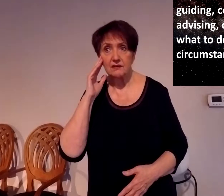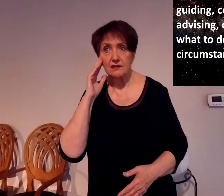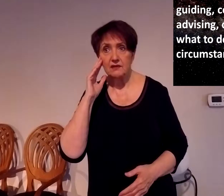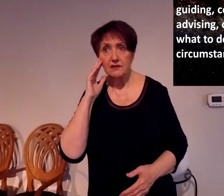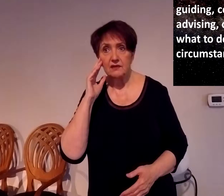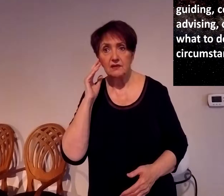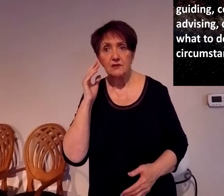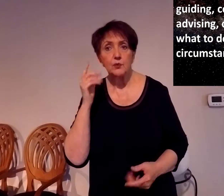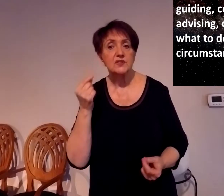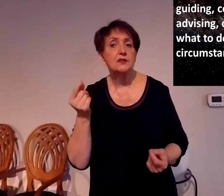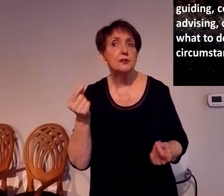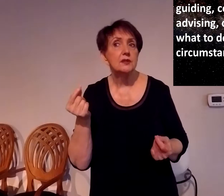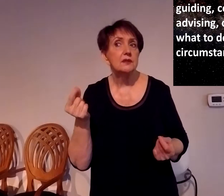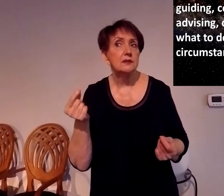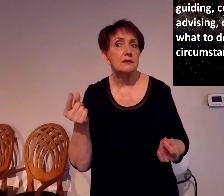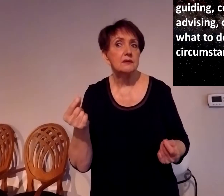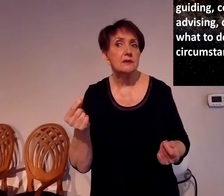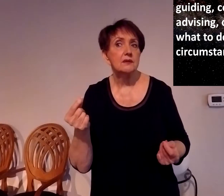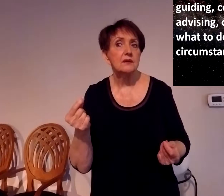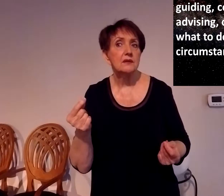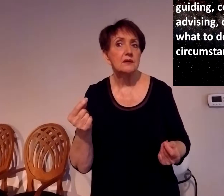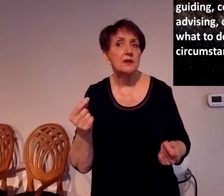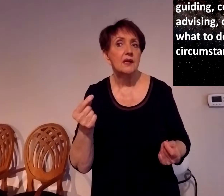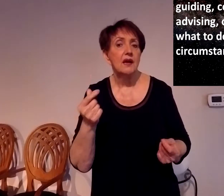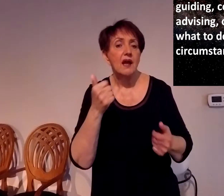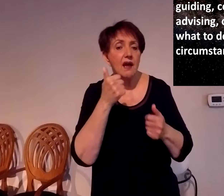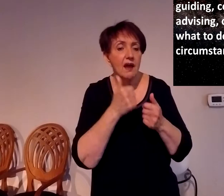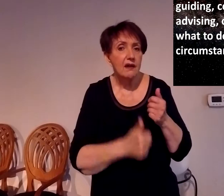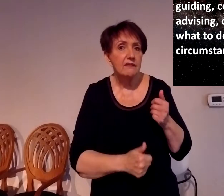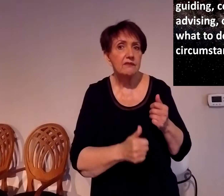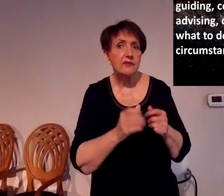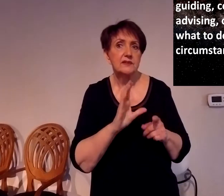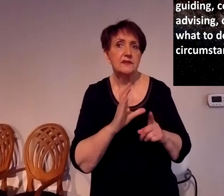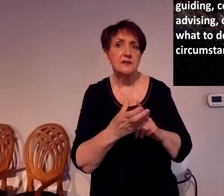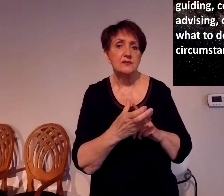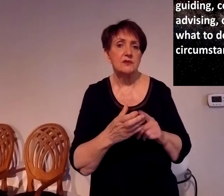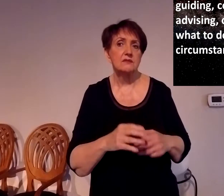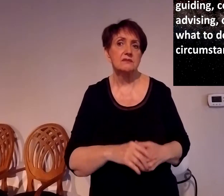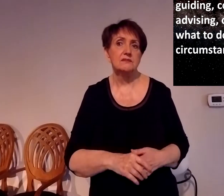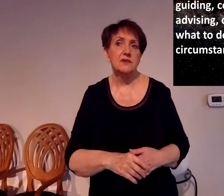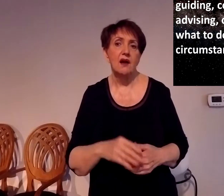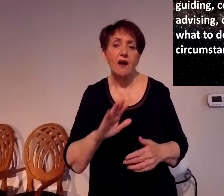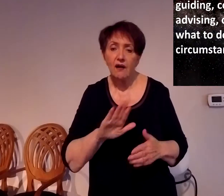to do under every circumstance all the